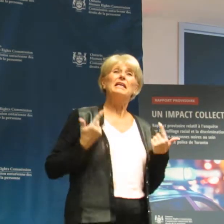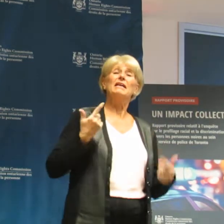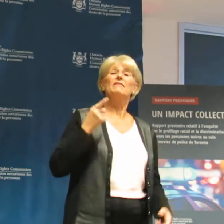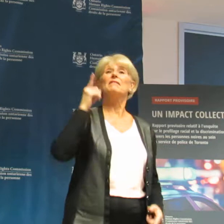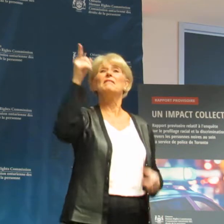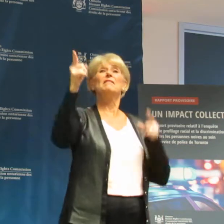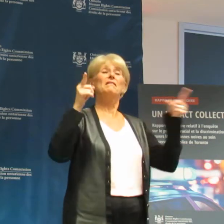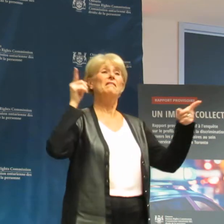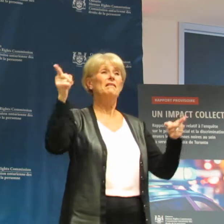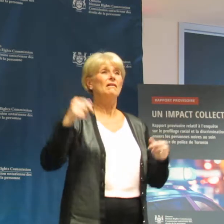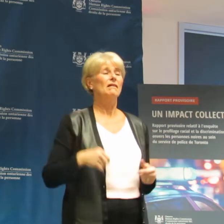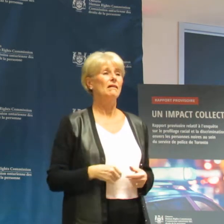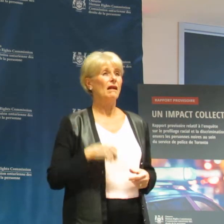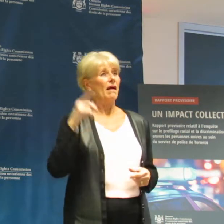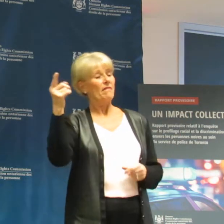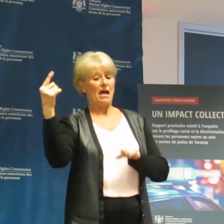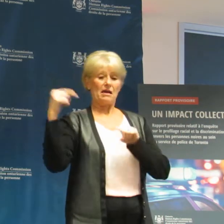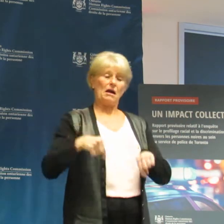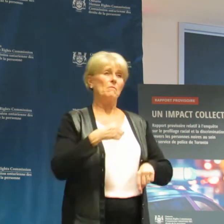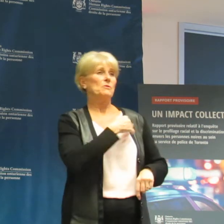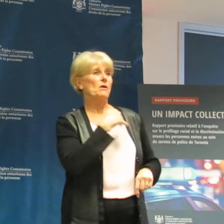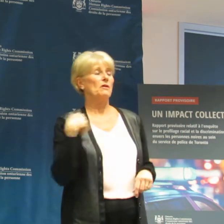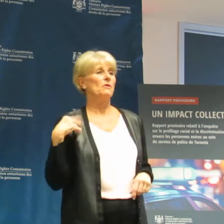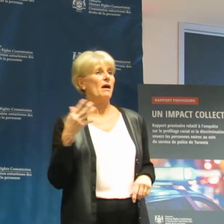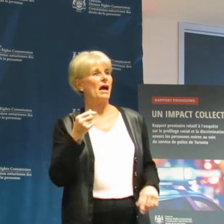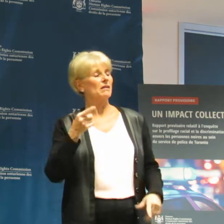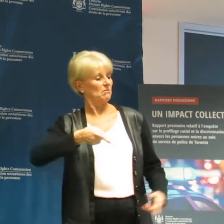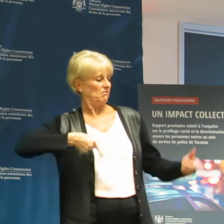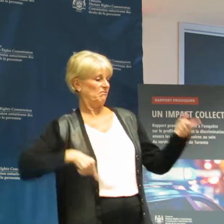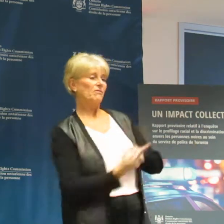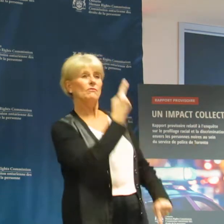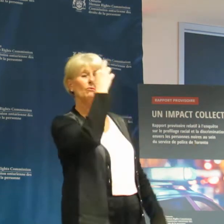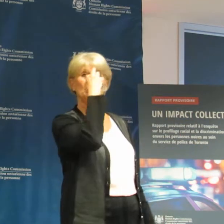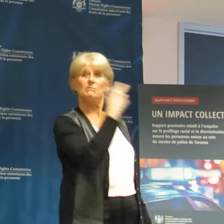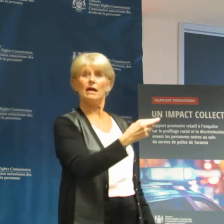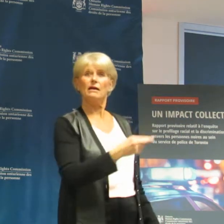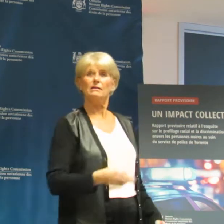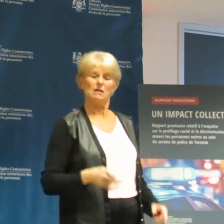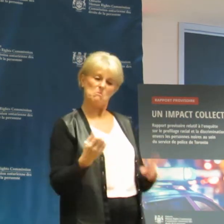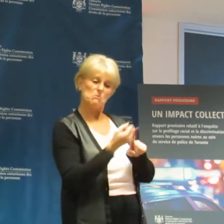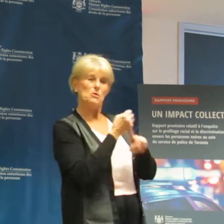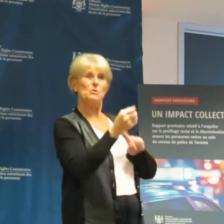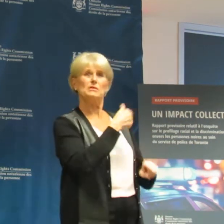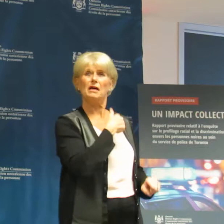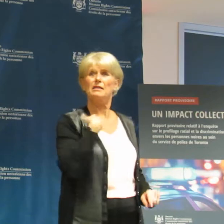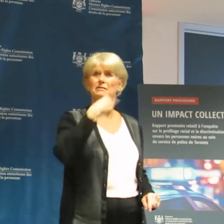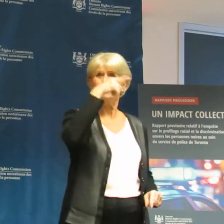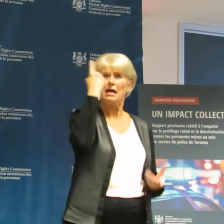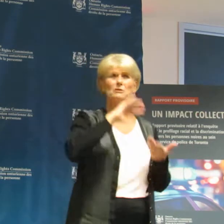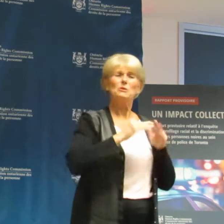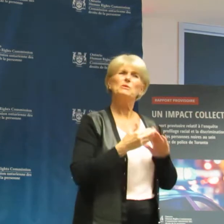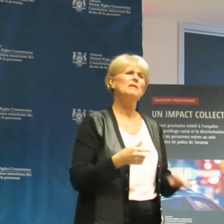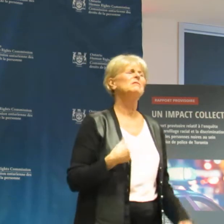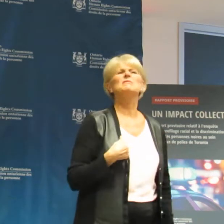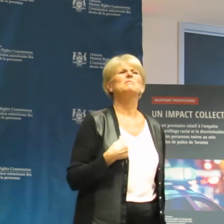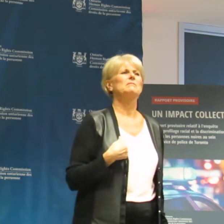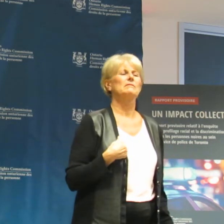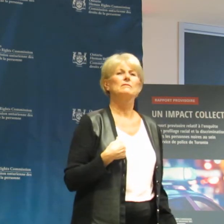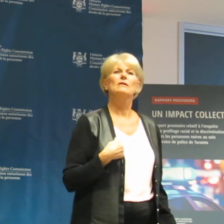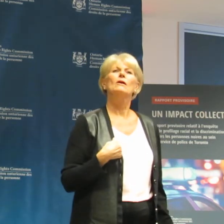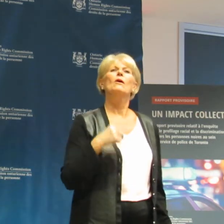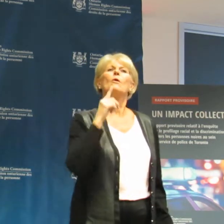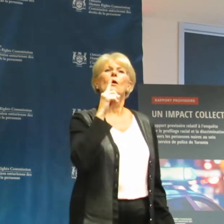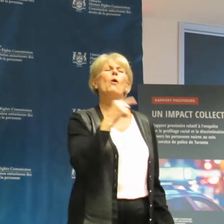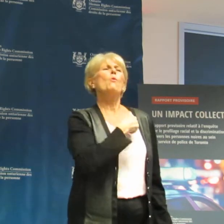distant places to come to Toronto and disrespect and abuse us in the black community. We are